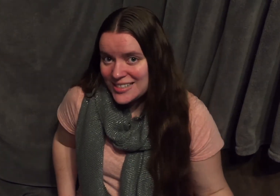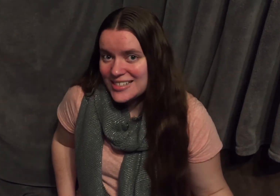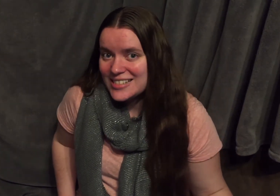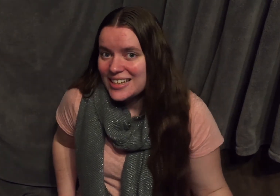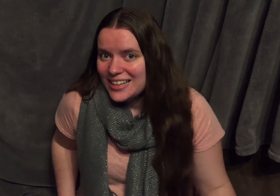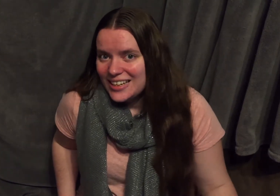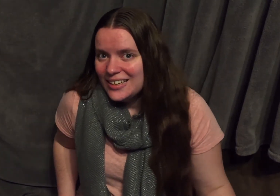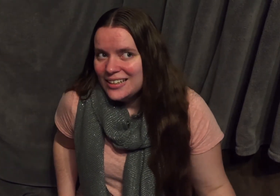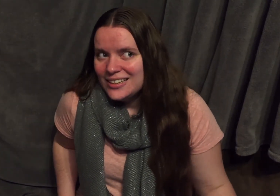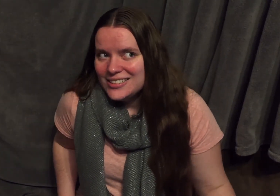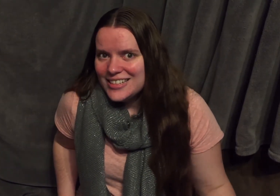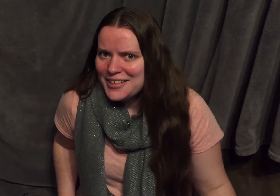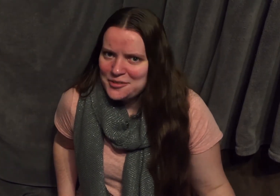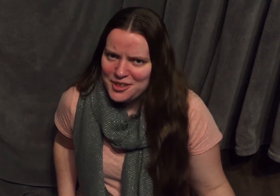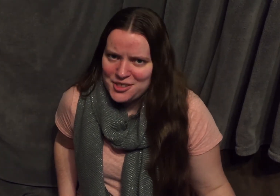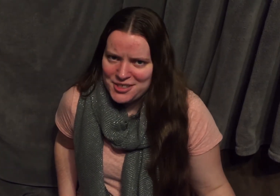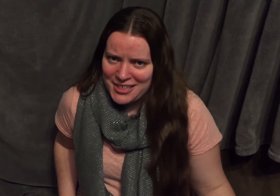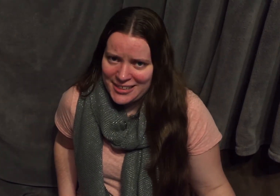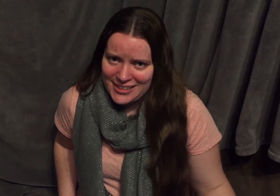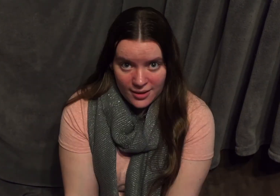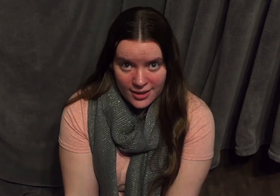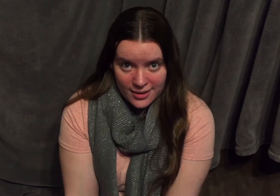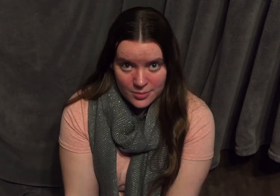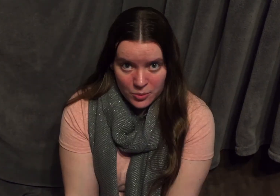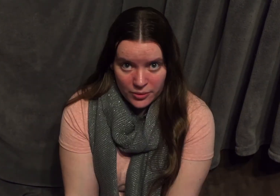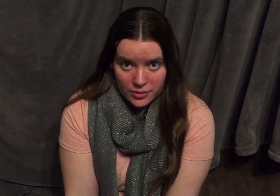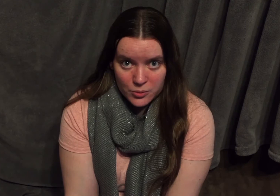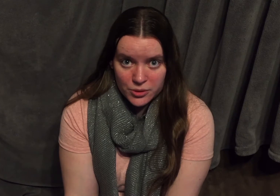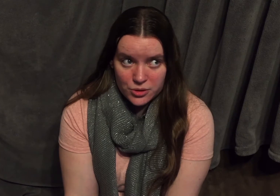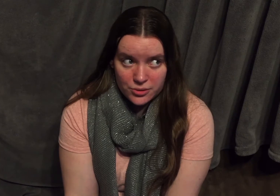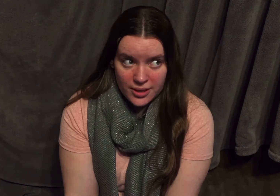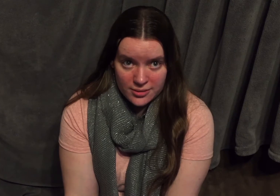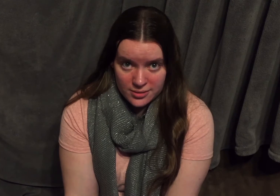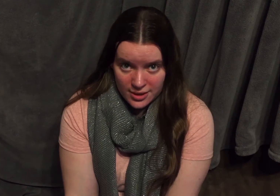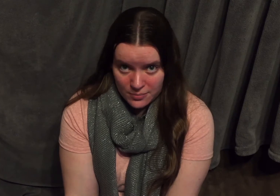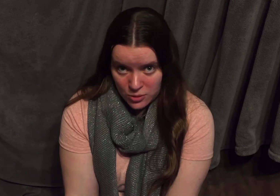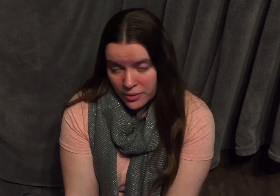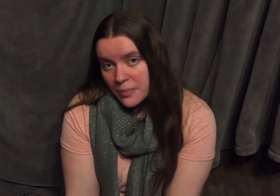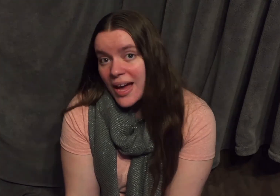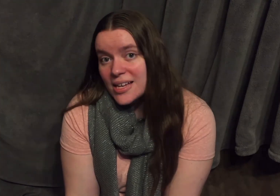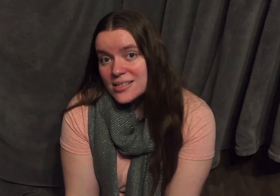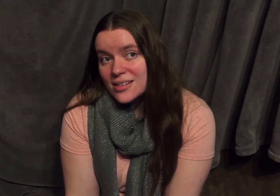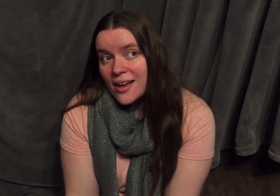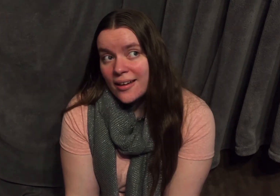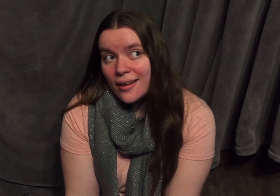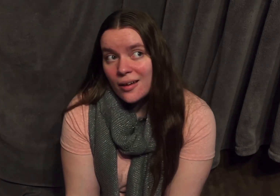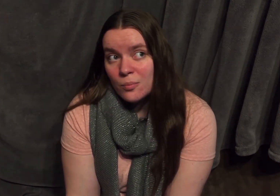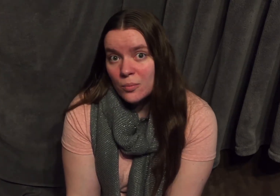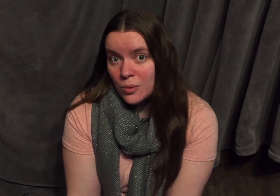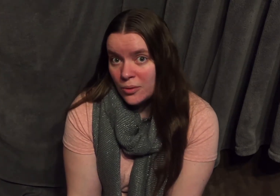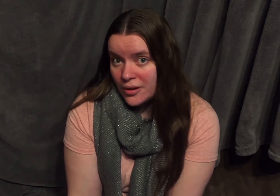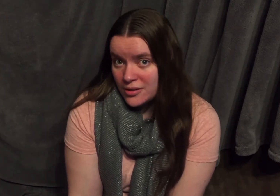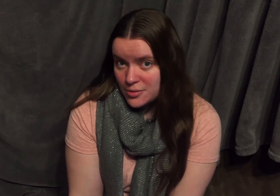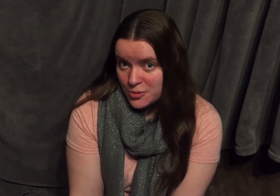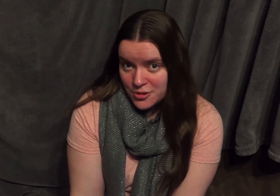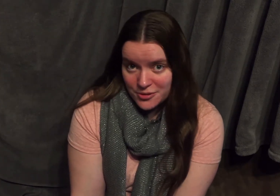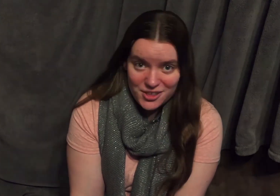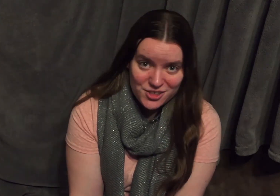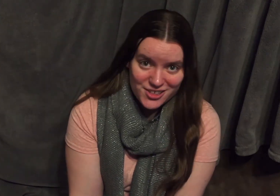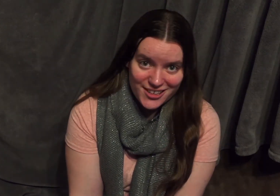trains, and I got frustrated. And as more and more trains kept going past, I got more and more